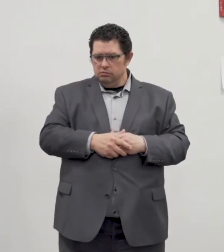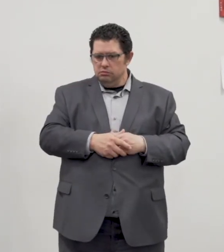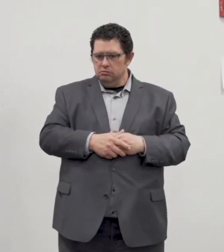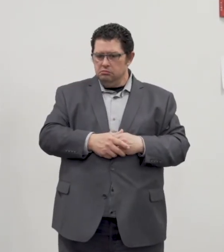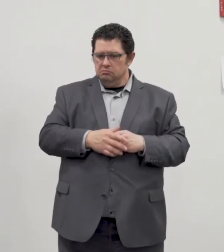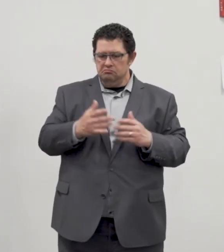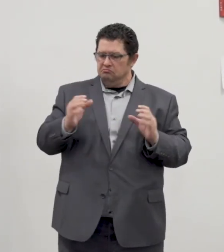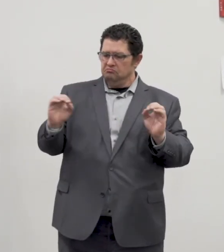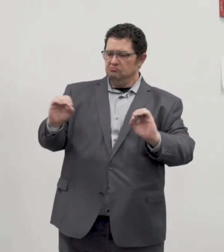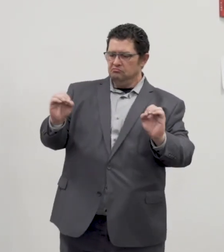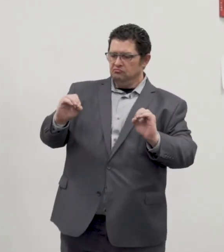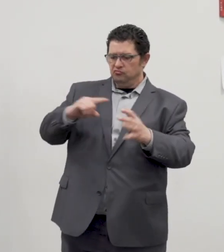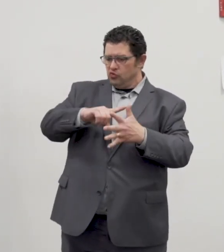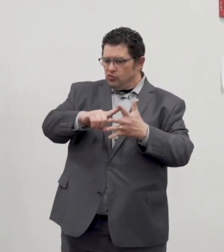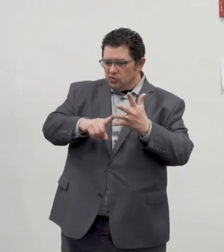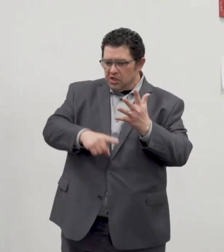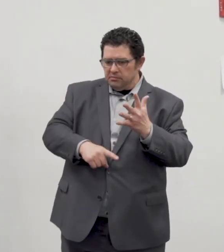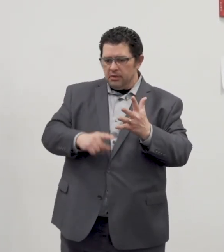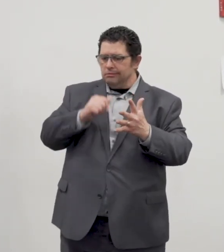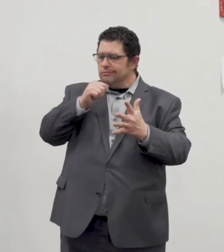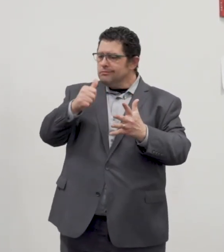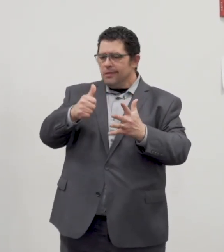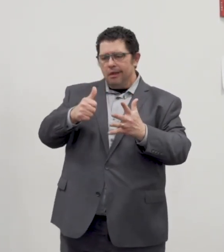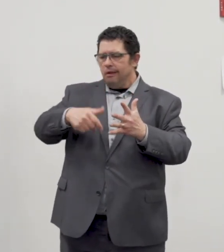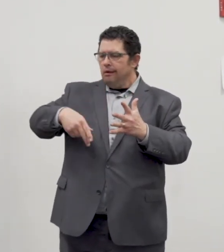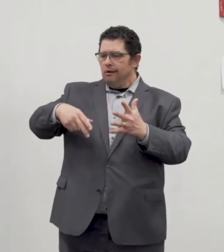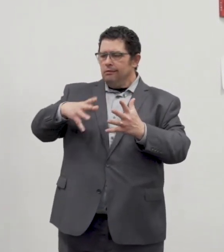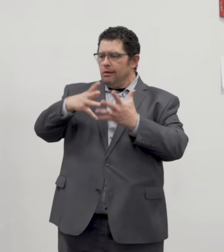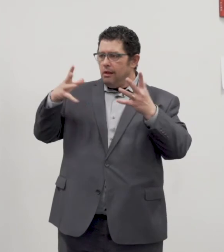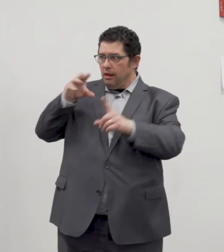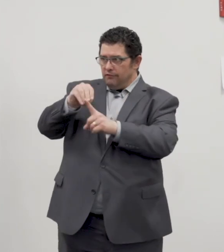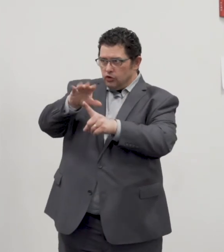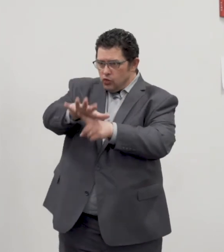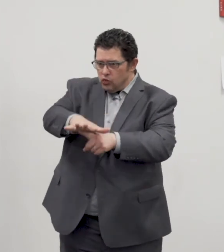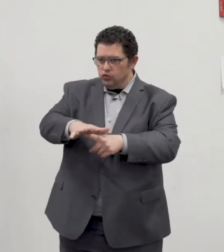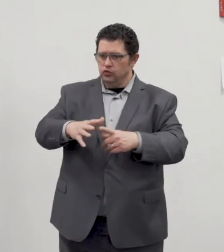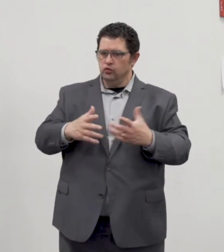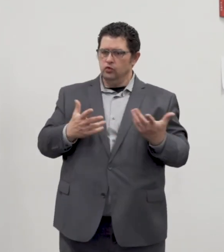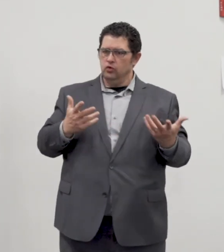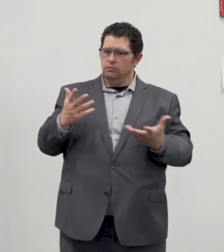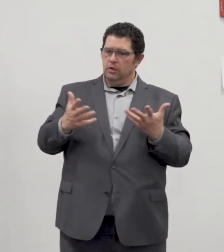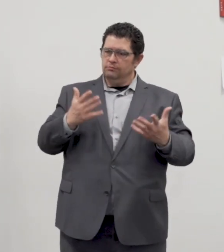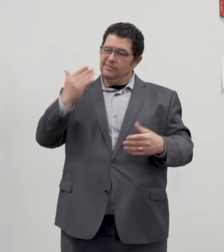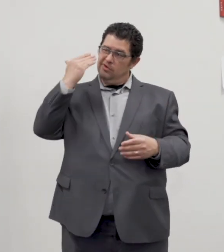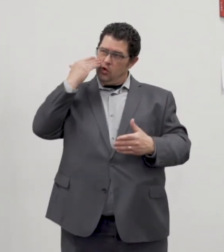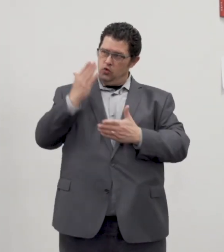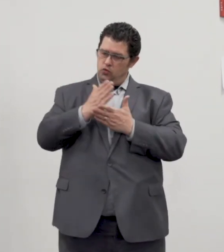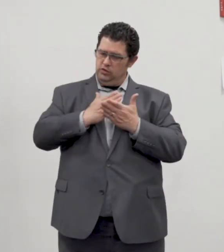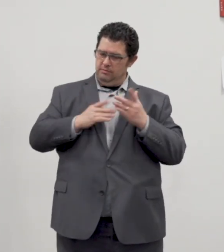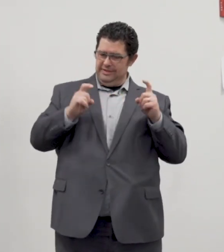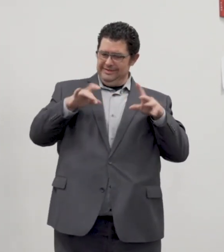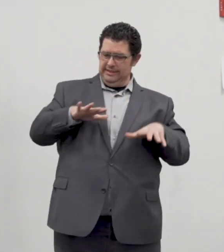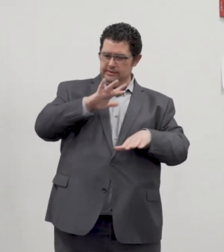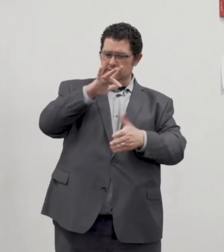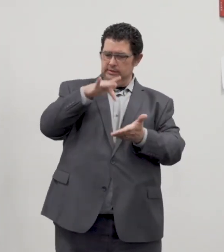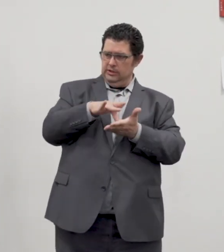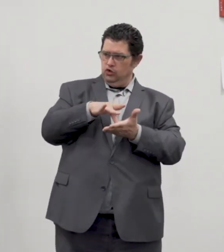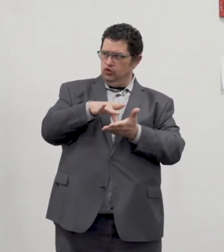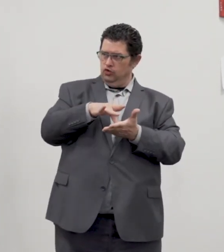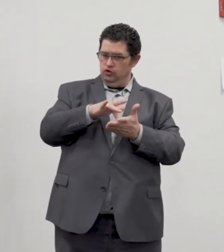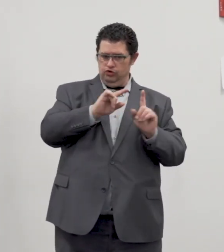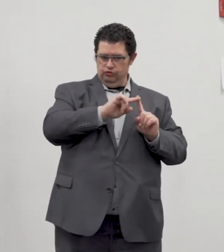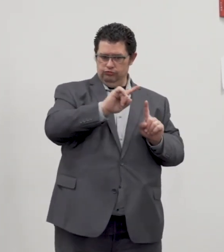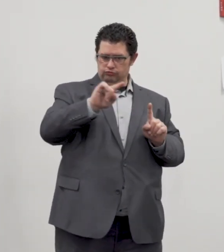who didn't have a high risk to exposure, we should be pretty close to that. I know some of the testing centers around town have